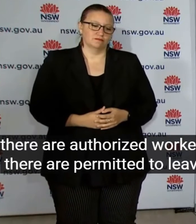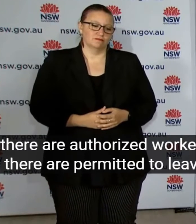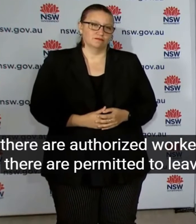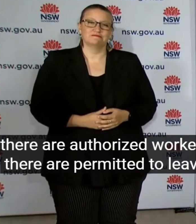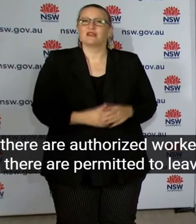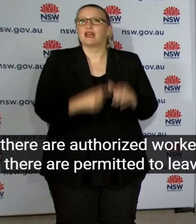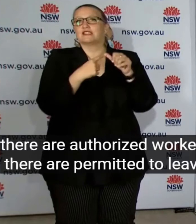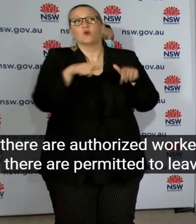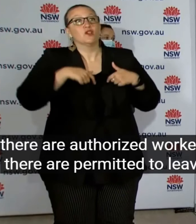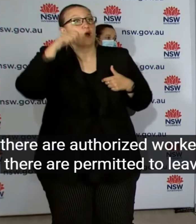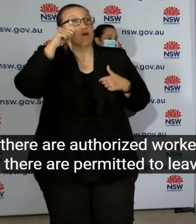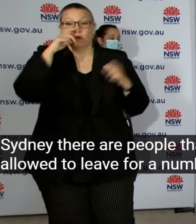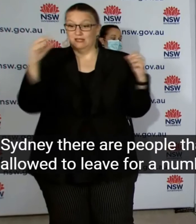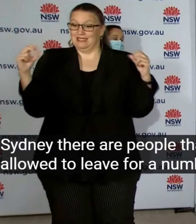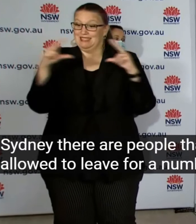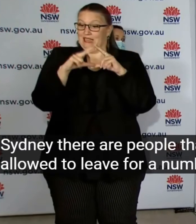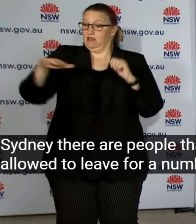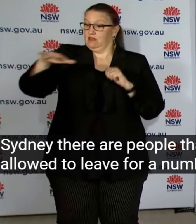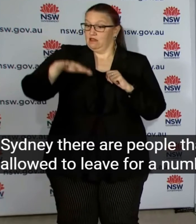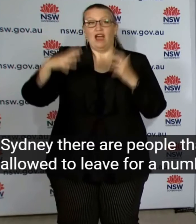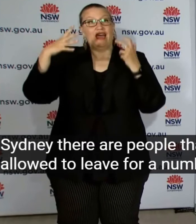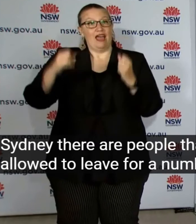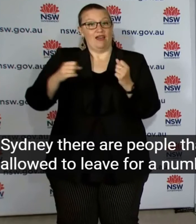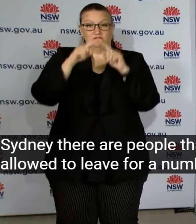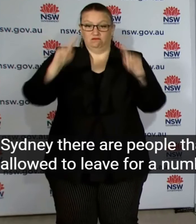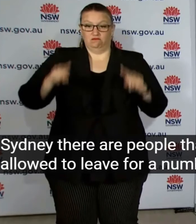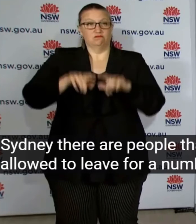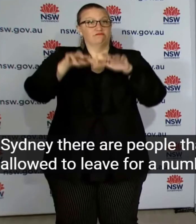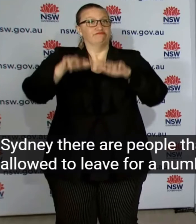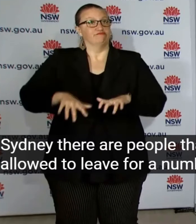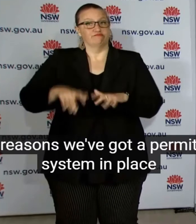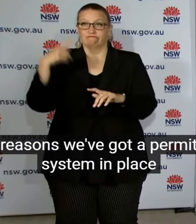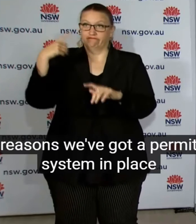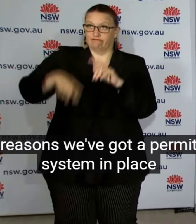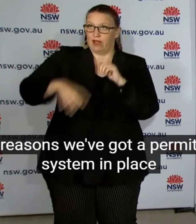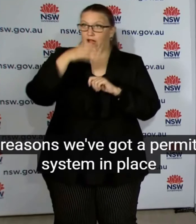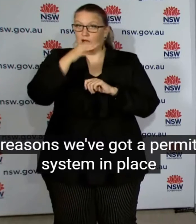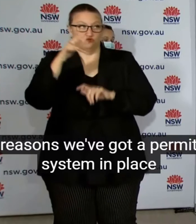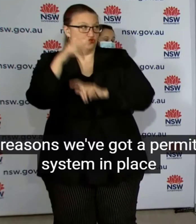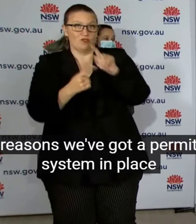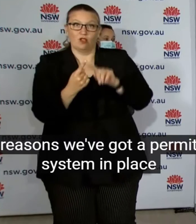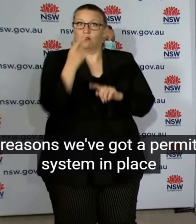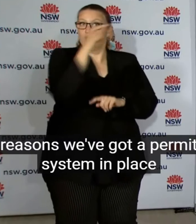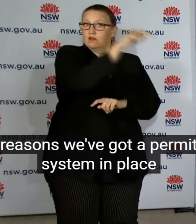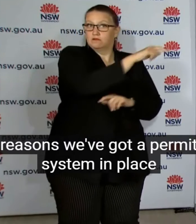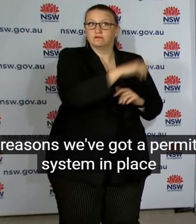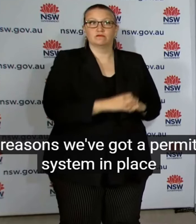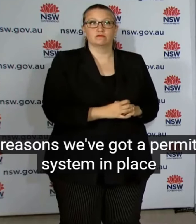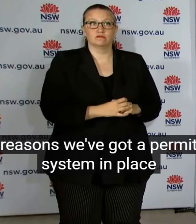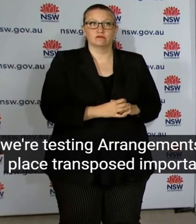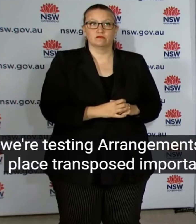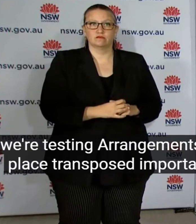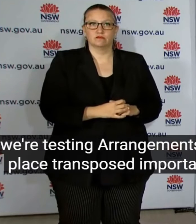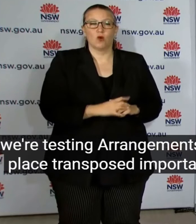of reasons. We've got a permit system in place. We have testing arrangements in place. Transport is important in regional rural New South